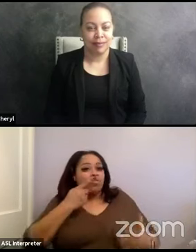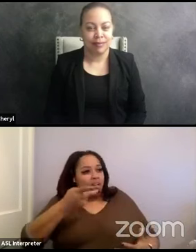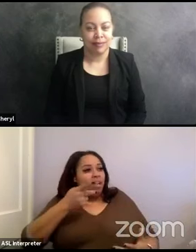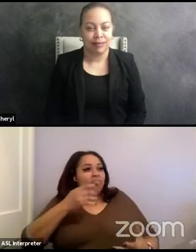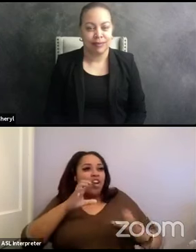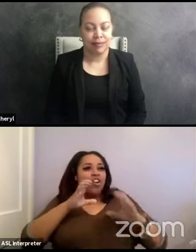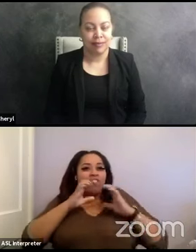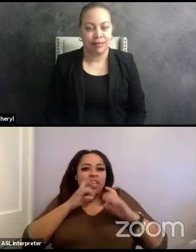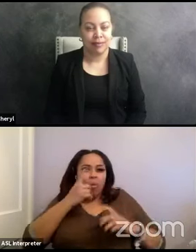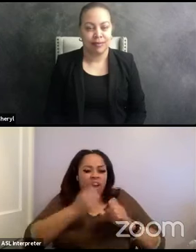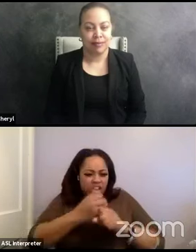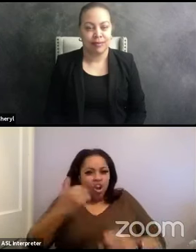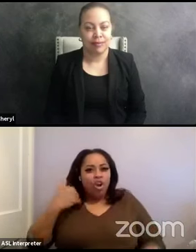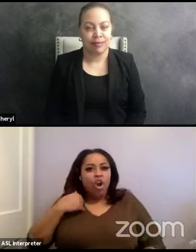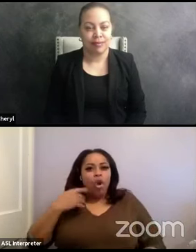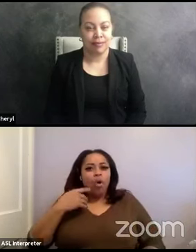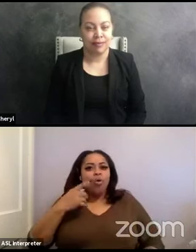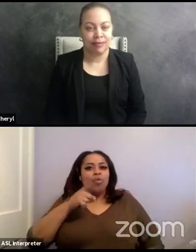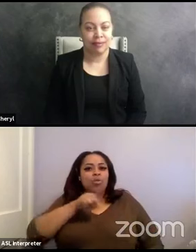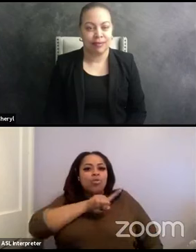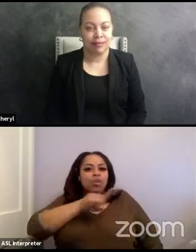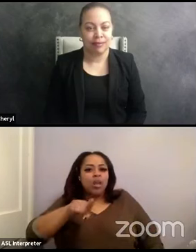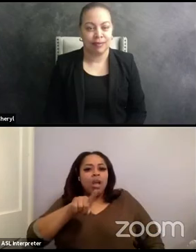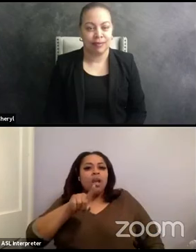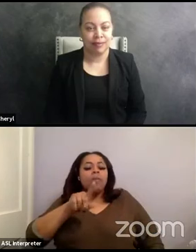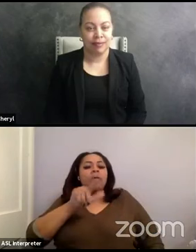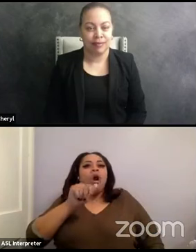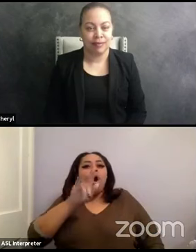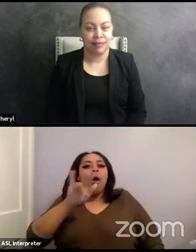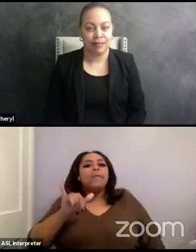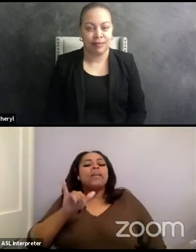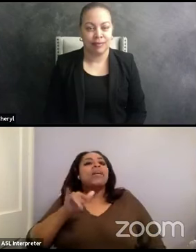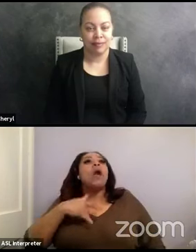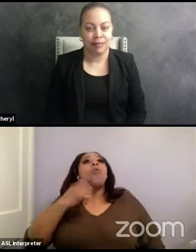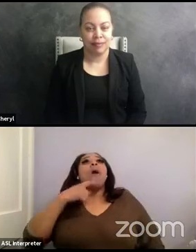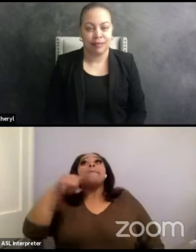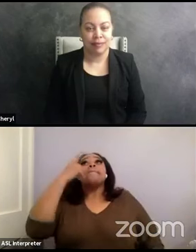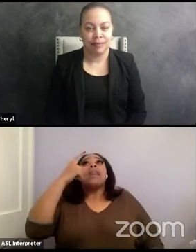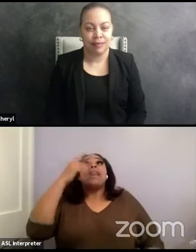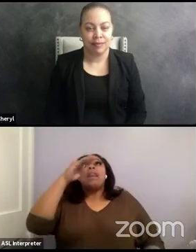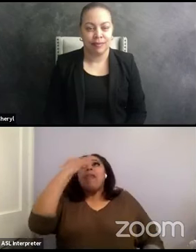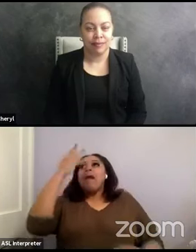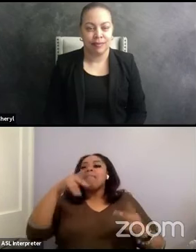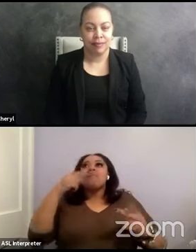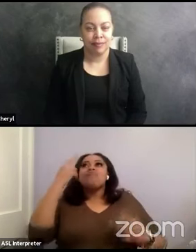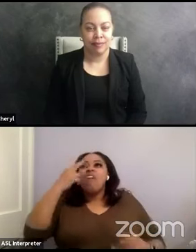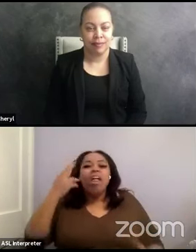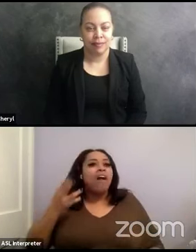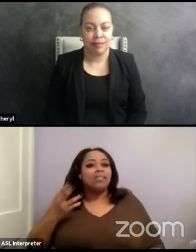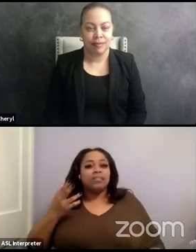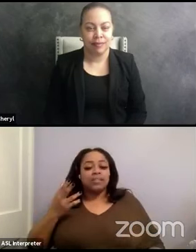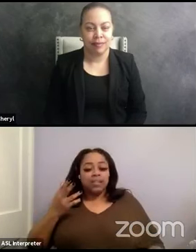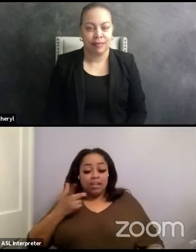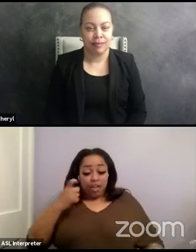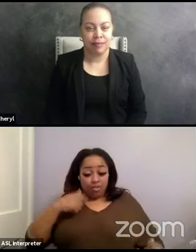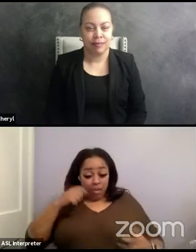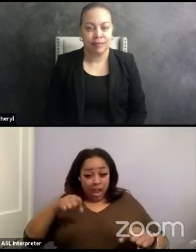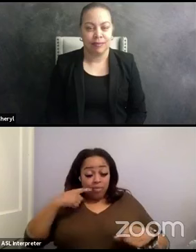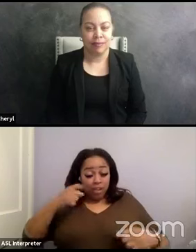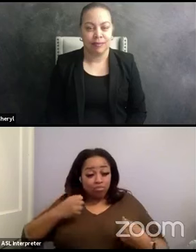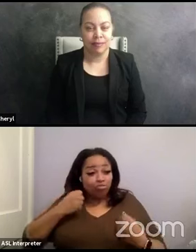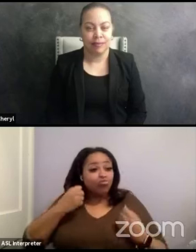conversation like a year ago when you came to Albany, is I would like for black folks to realize that just because we're able to get a